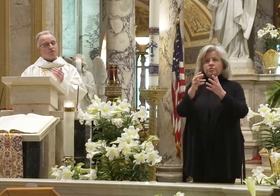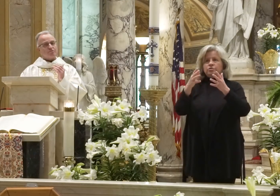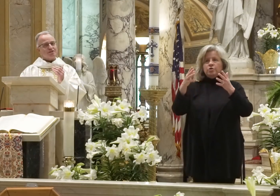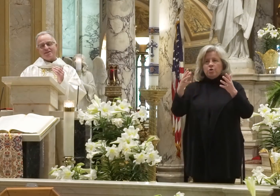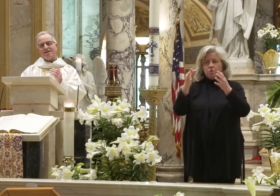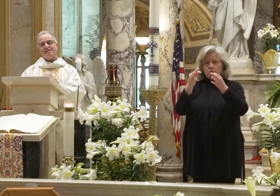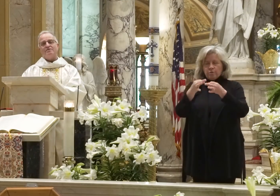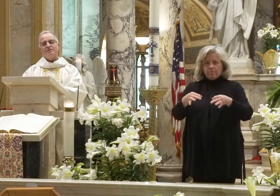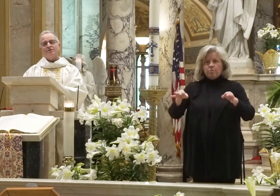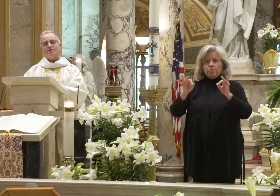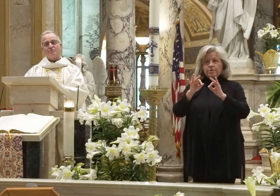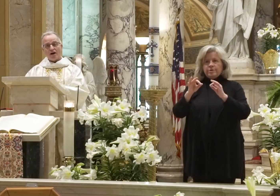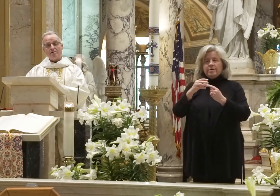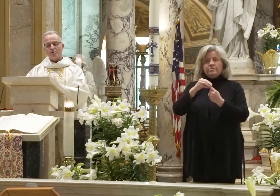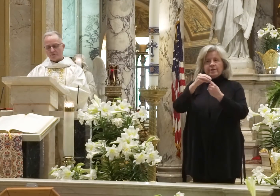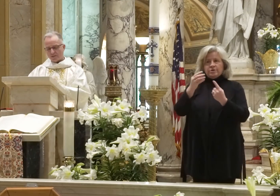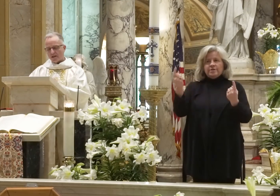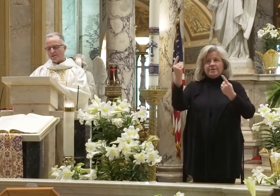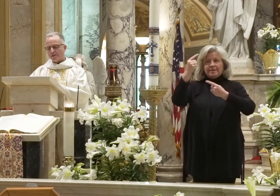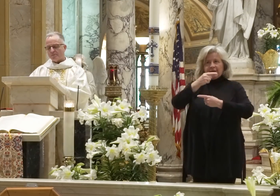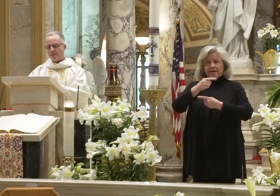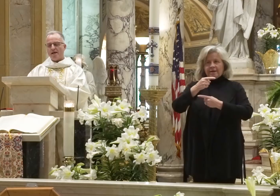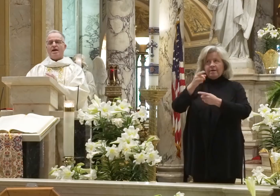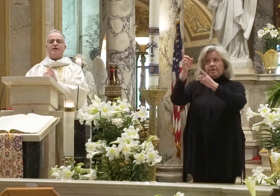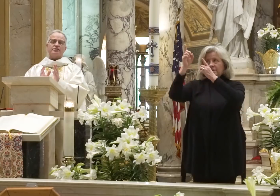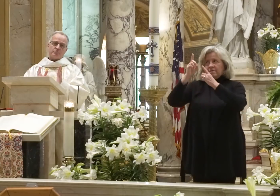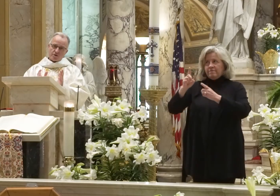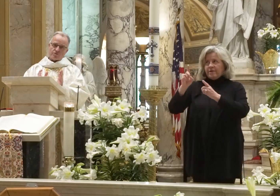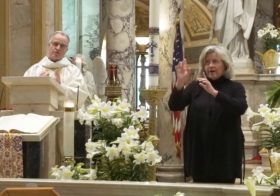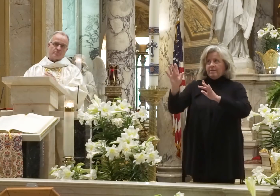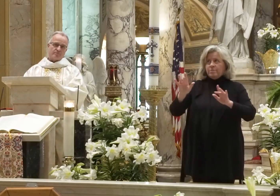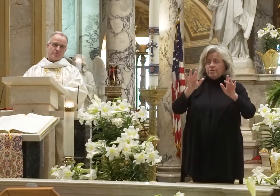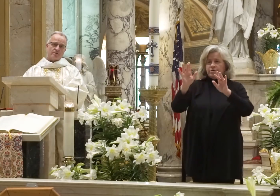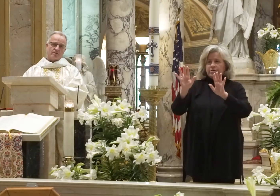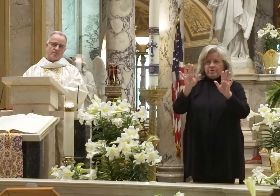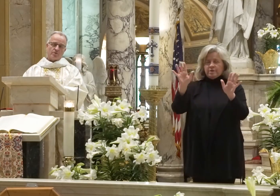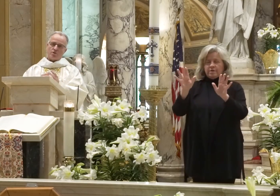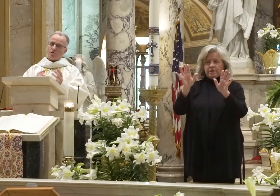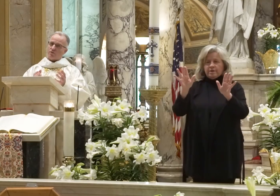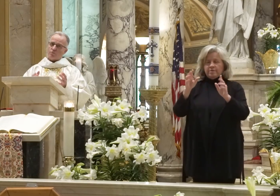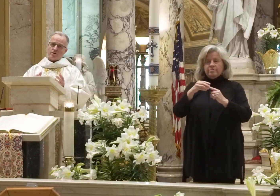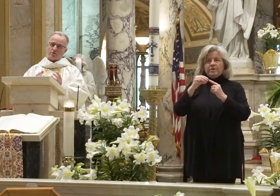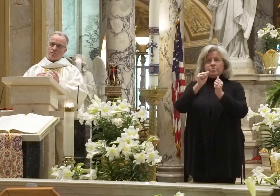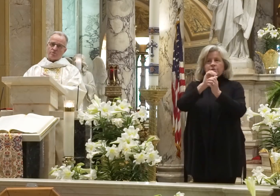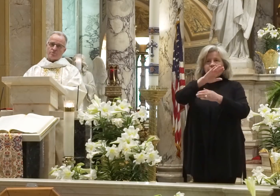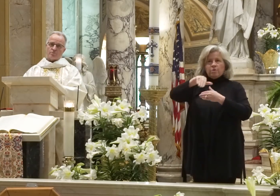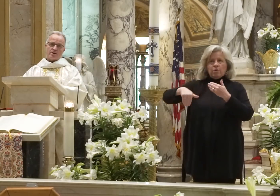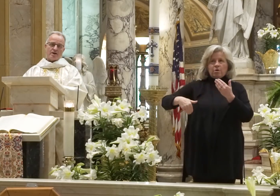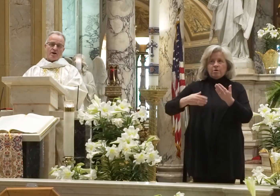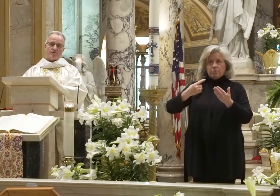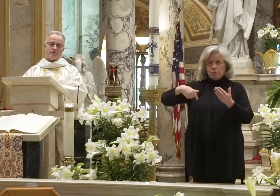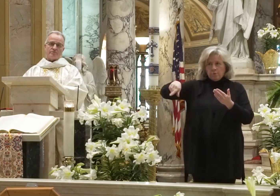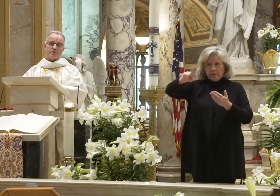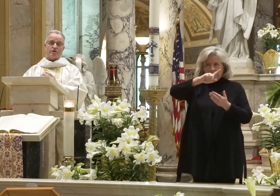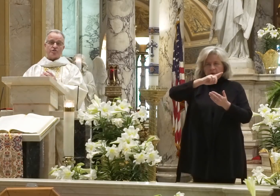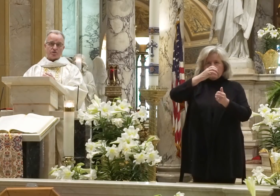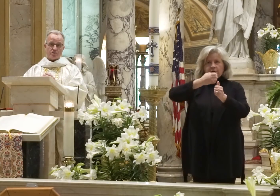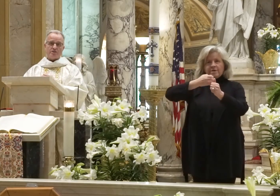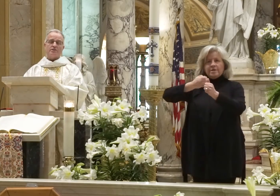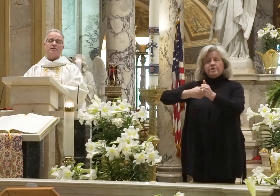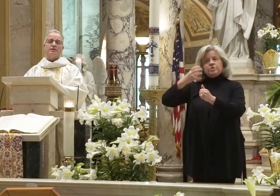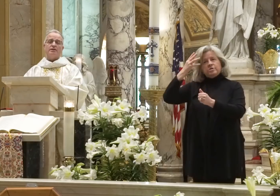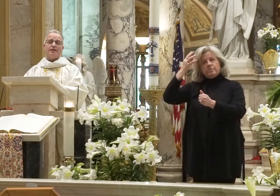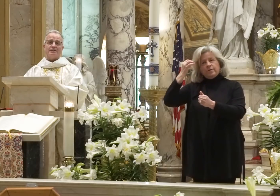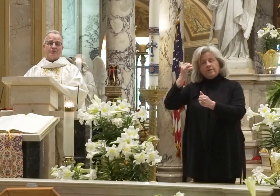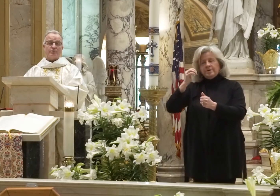relevant, especially today, Divine Mercy Sunday, and especially with all that we are going through right now in these very